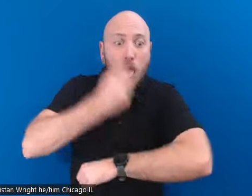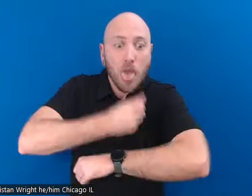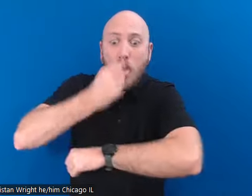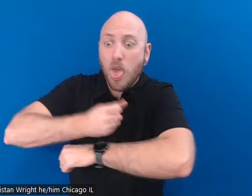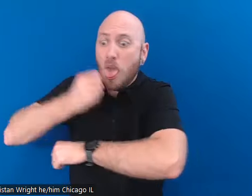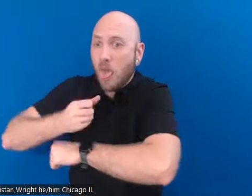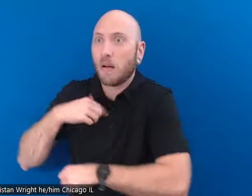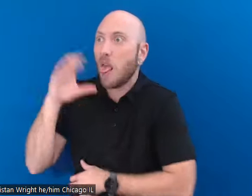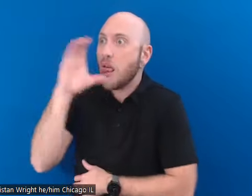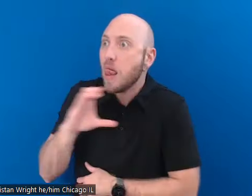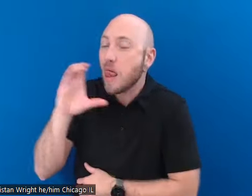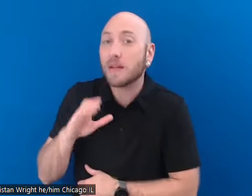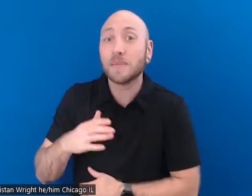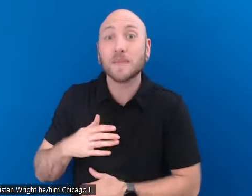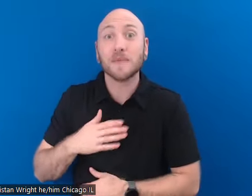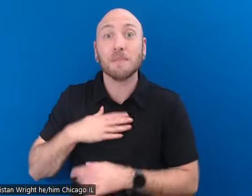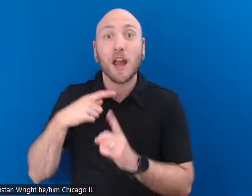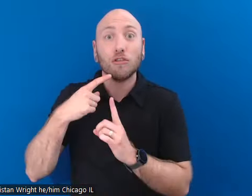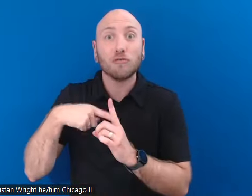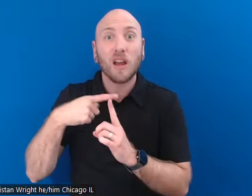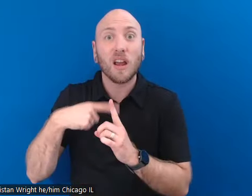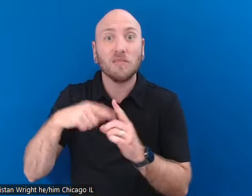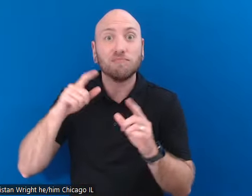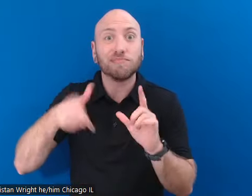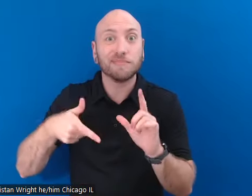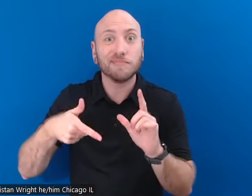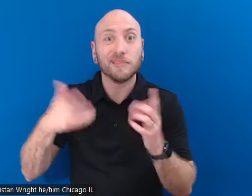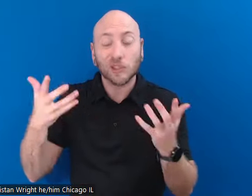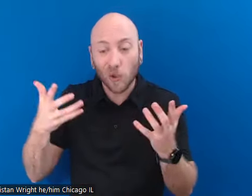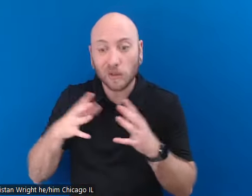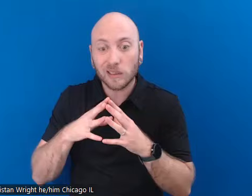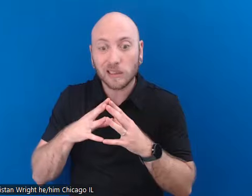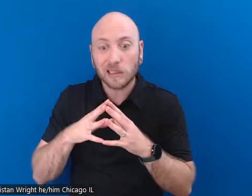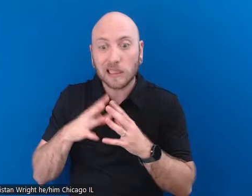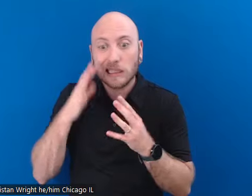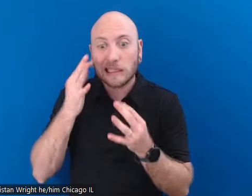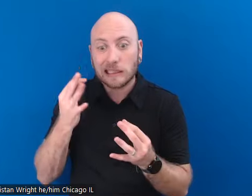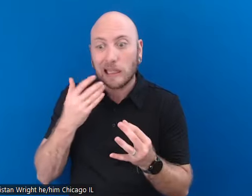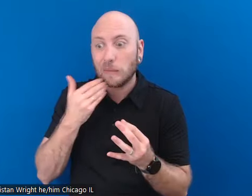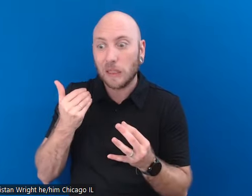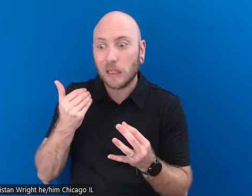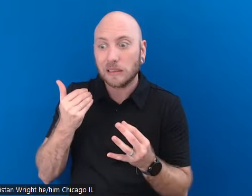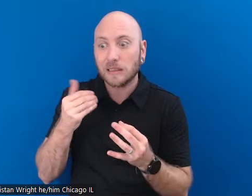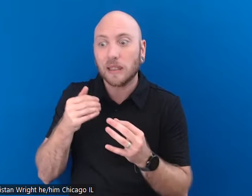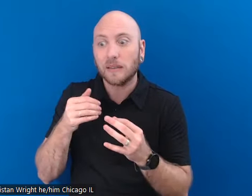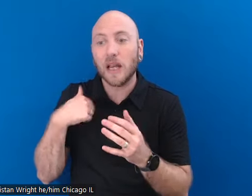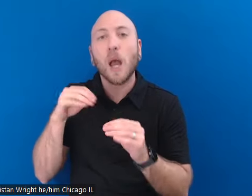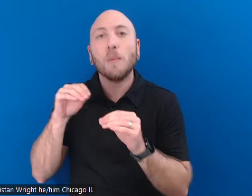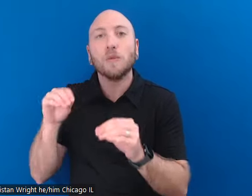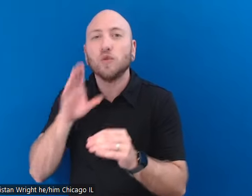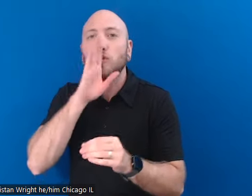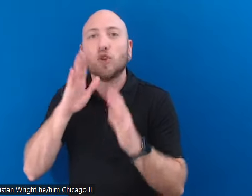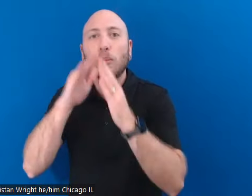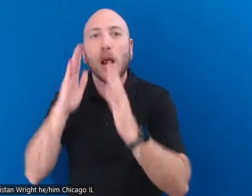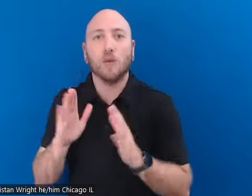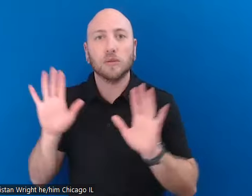expired because I couldn't get sober living on my own, and I moved into a sober house, which was by far the best decision I've made in my entire life.